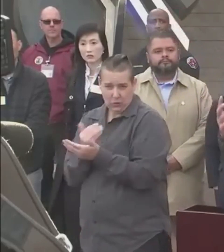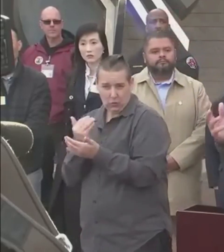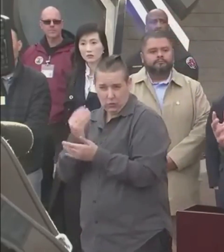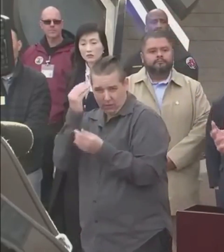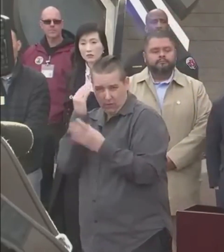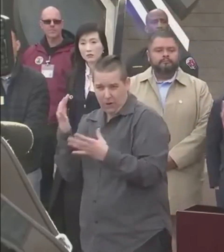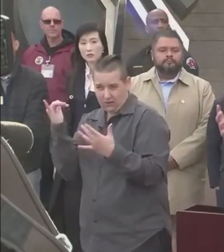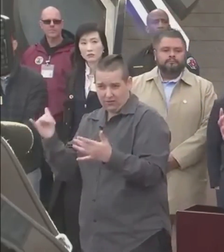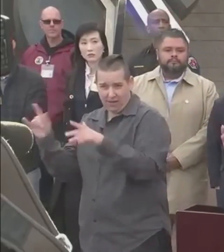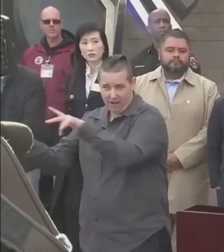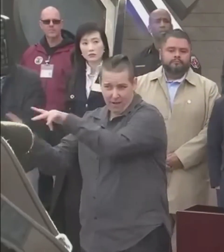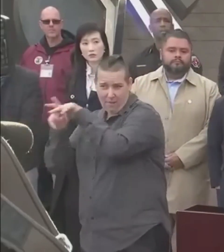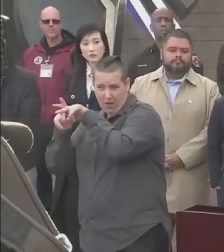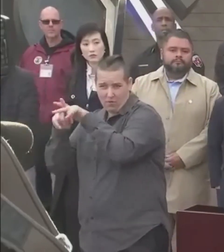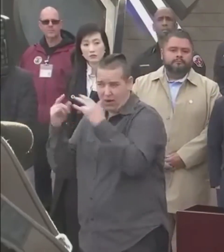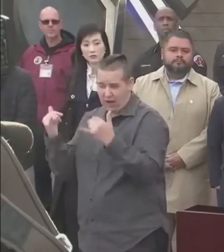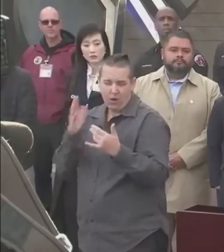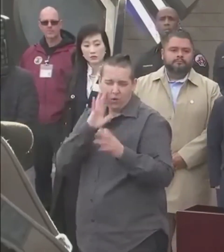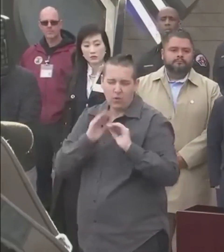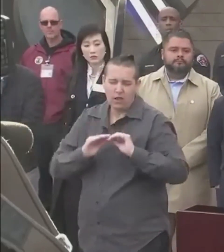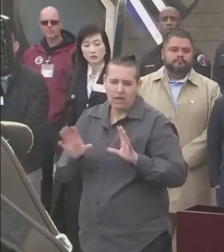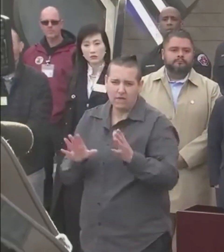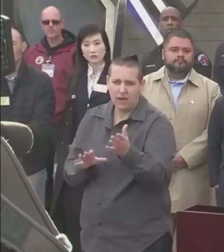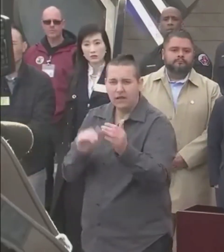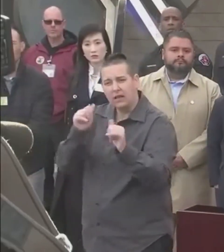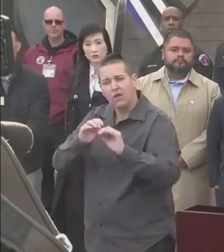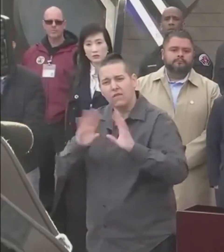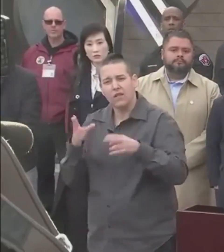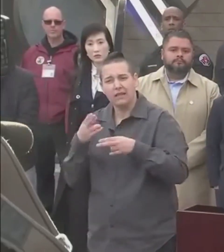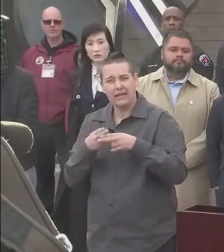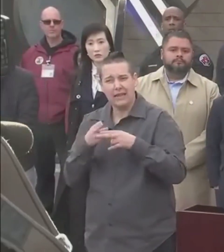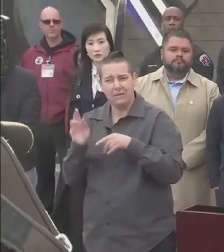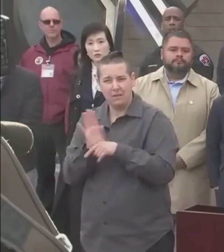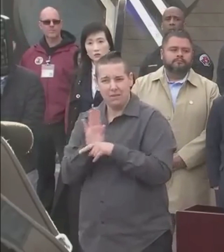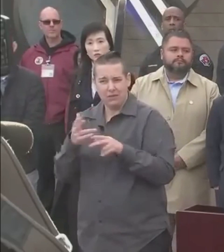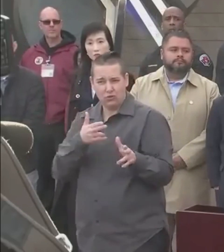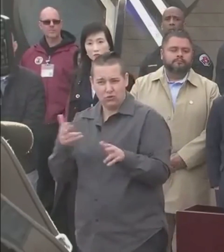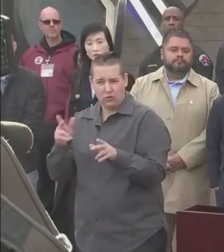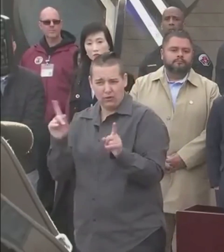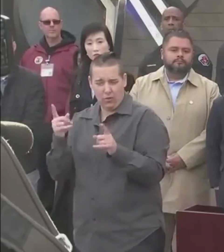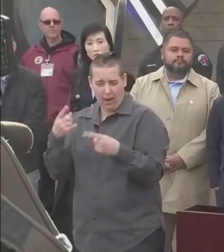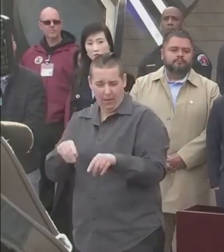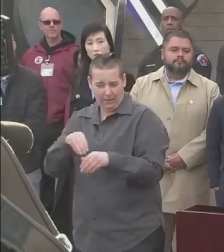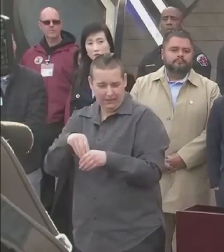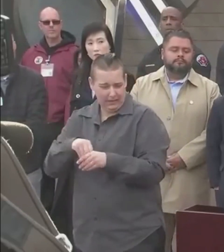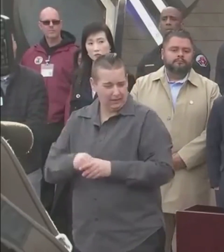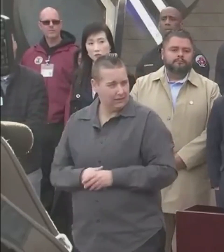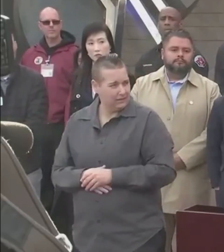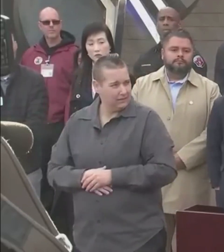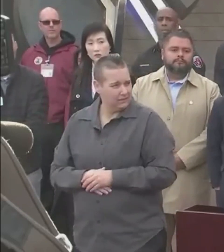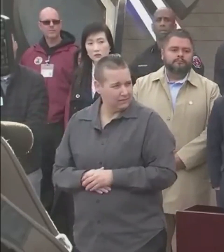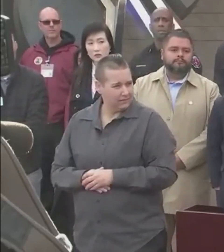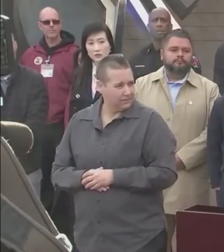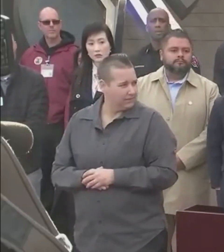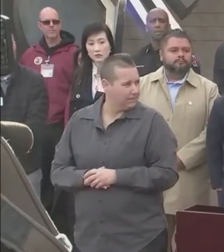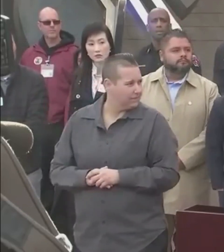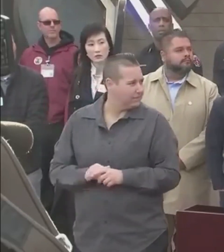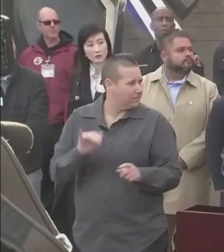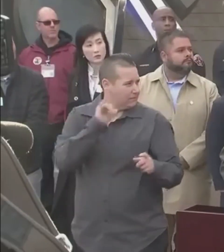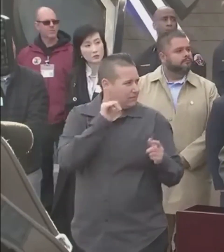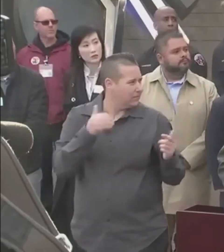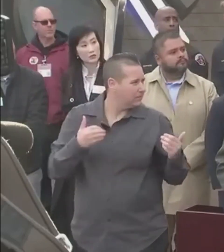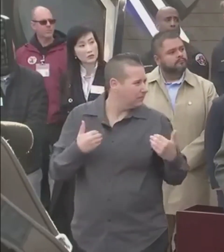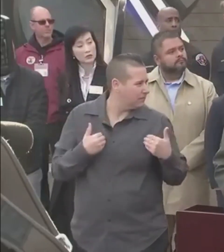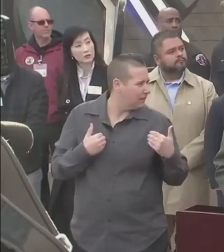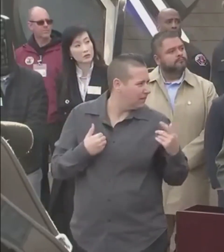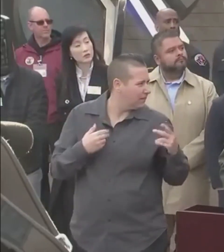additional weapons savagery in adjoining Alhambra are similarly disturbing. It is particularly decimating that this misfortune happened just before the Lunar